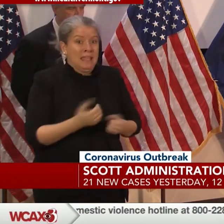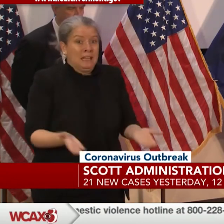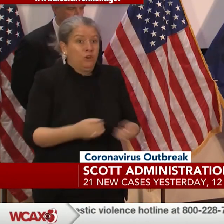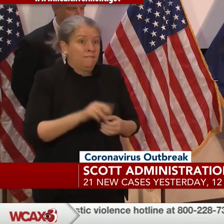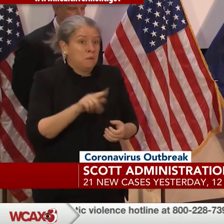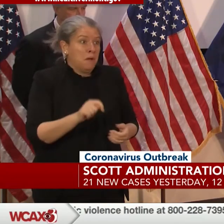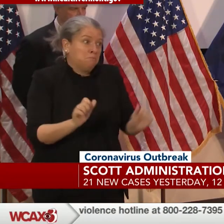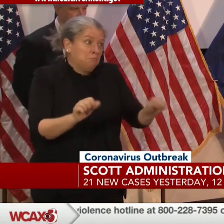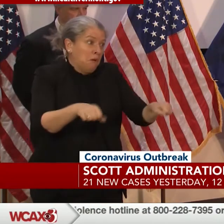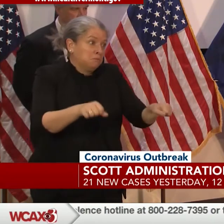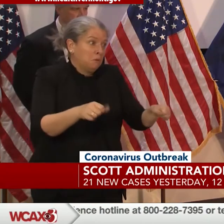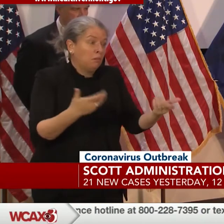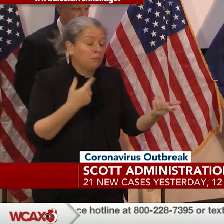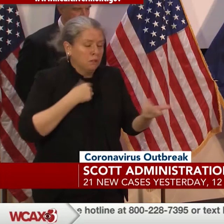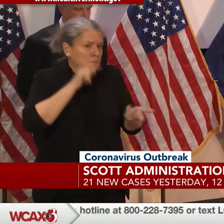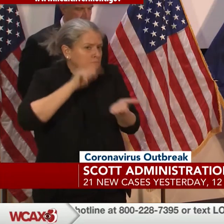possible,